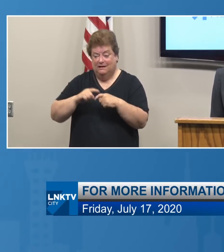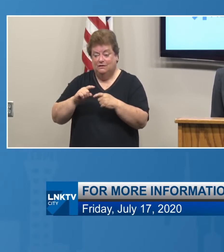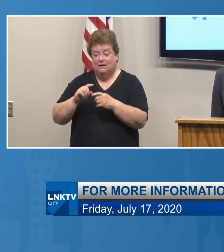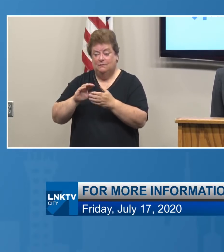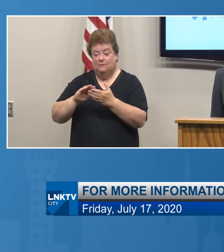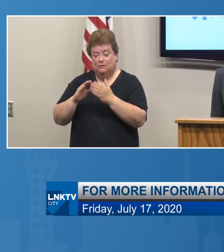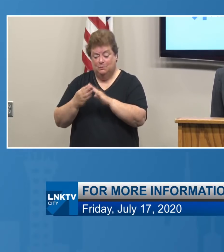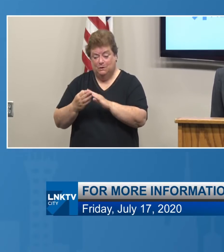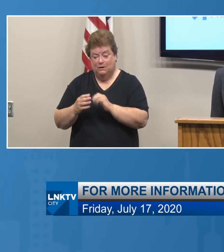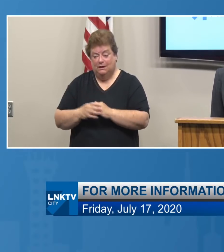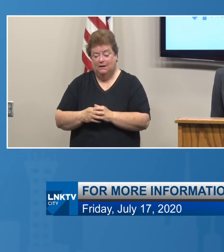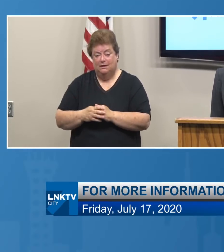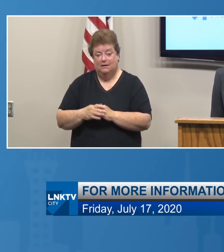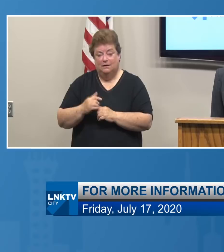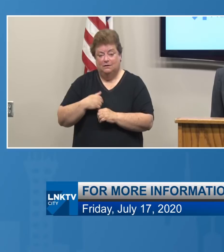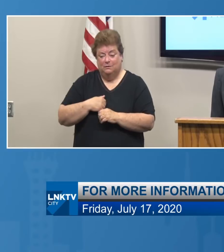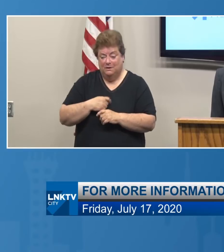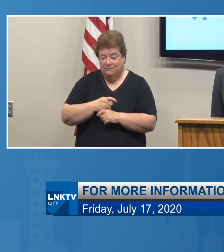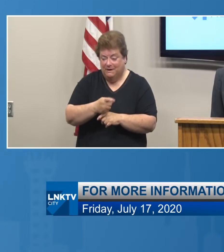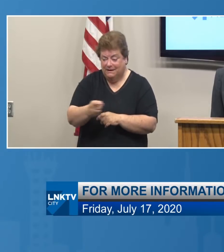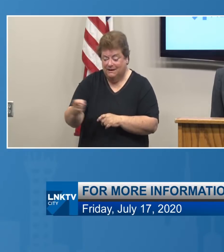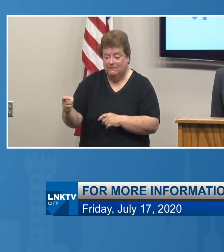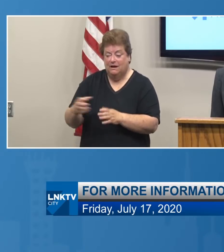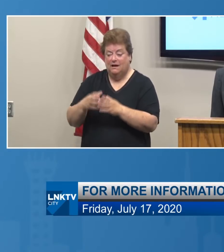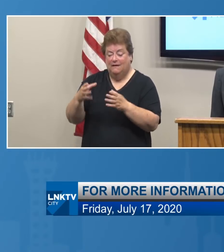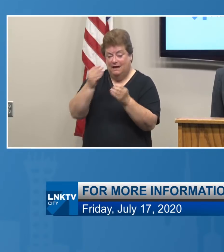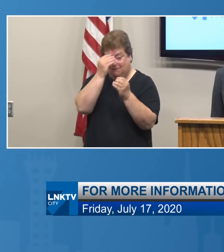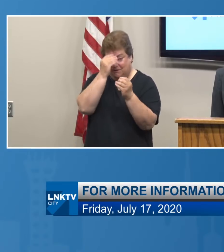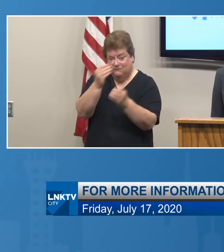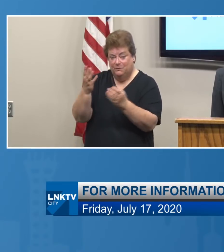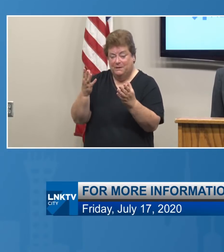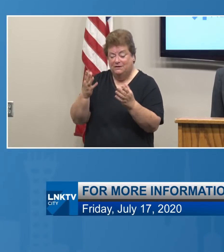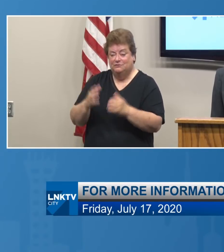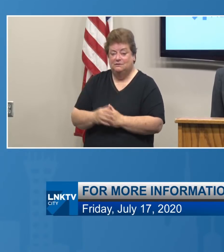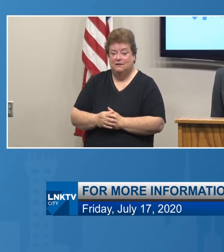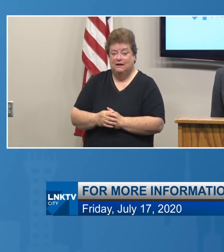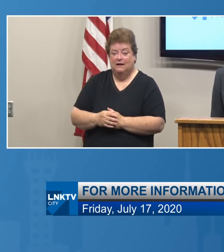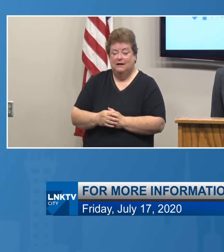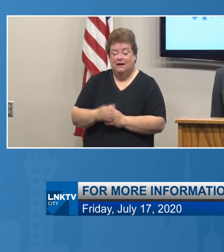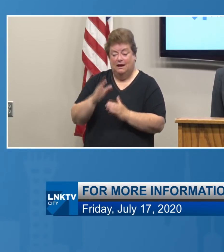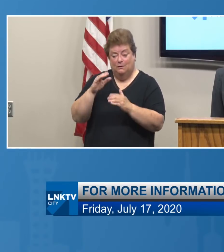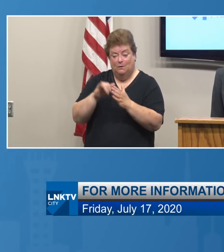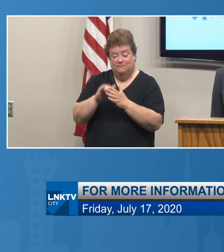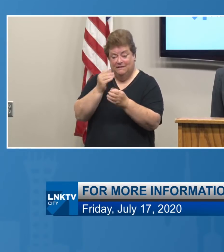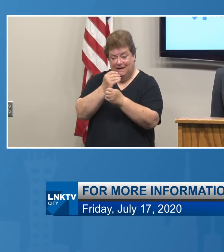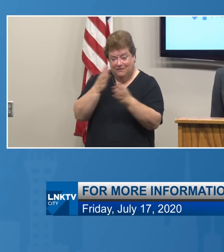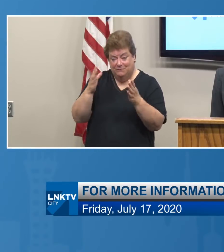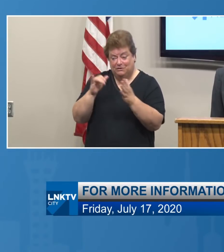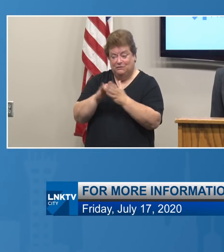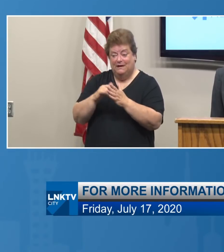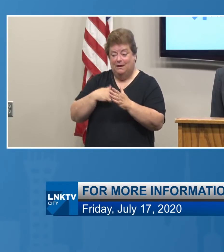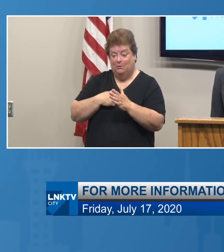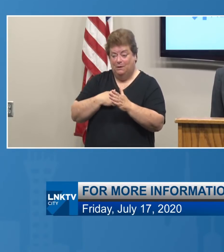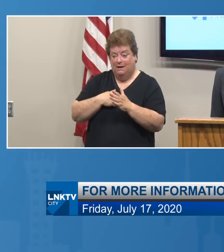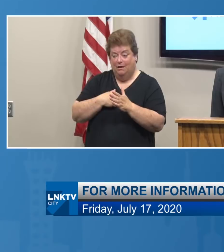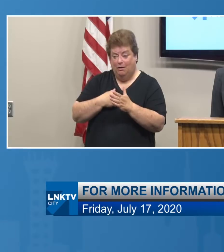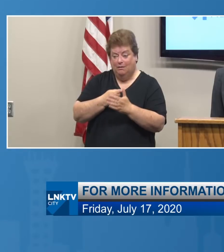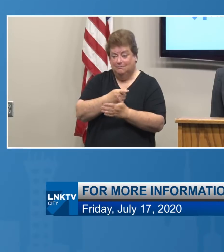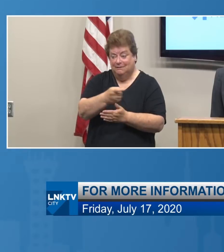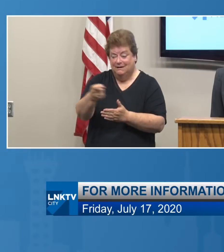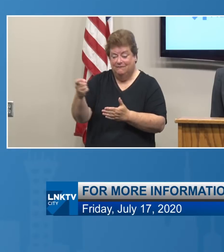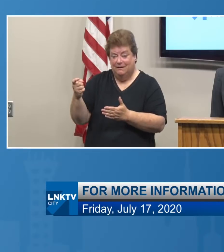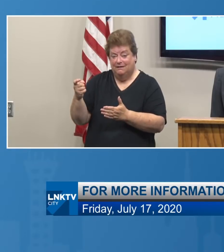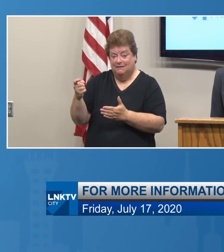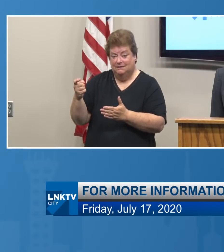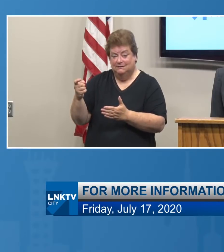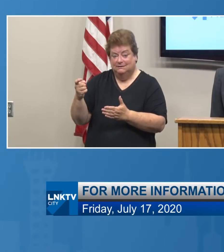been disseminating a lot of information, and hopefully the information that we are distributing